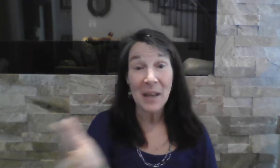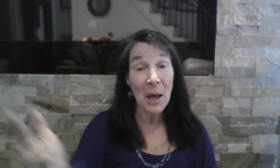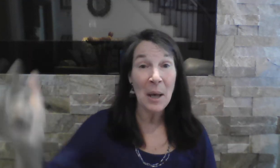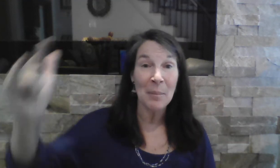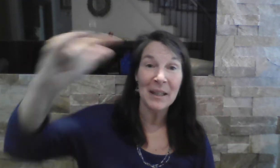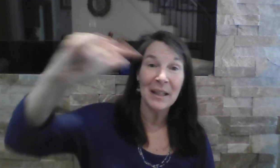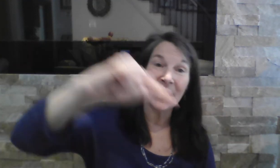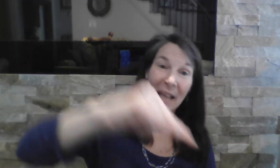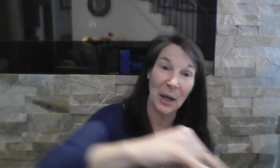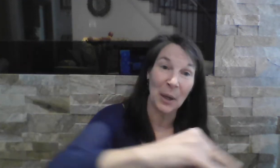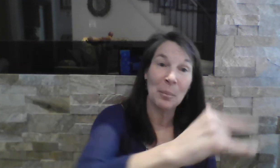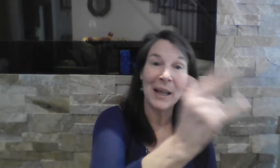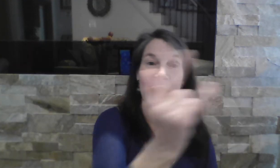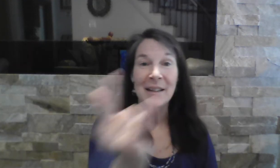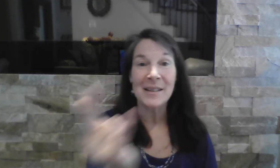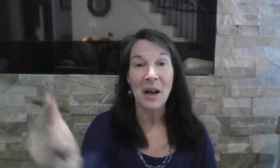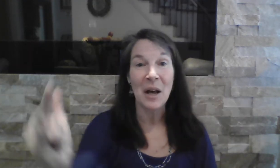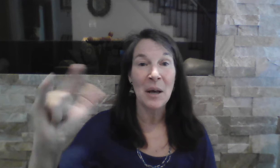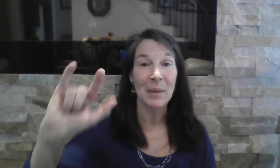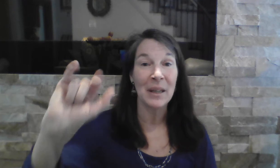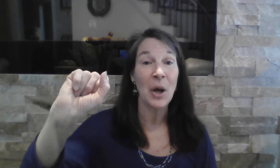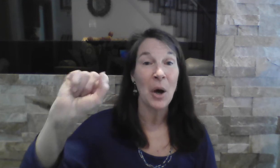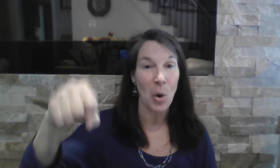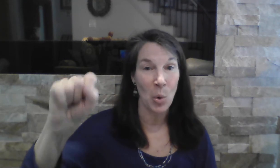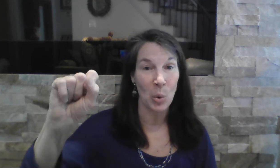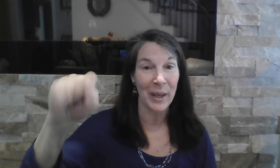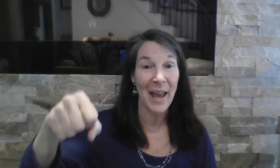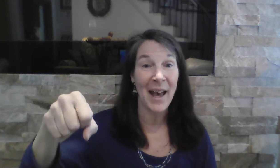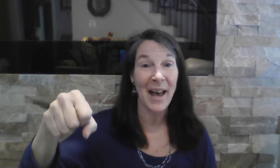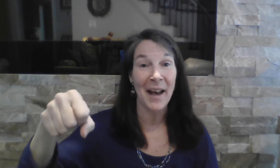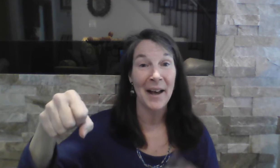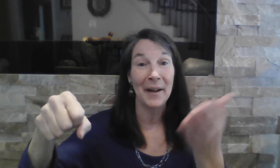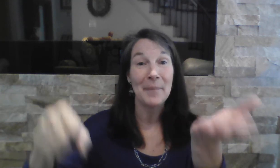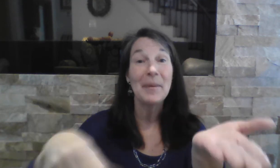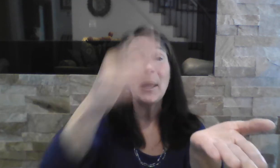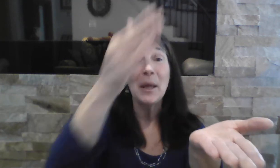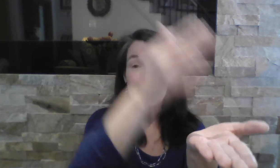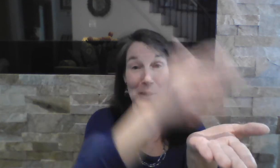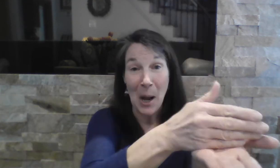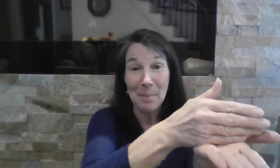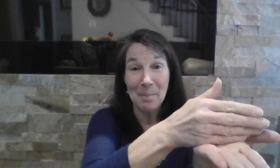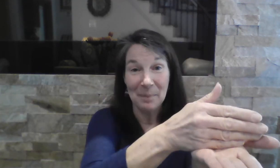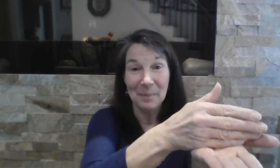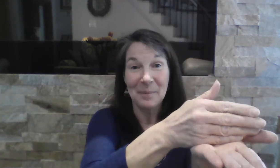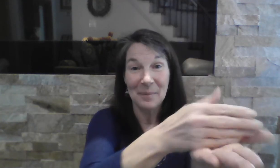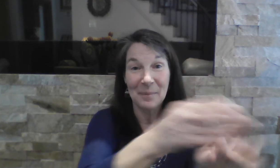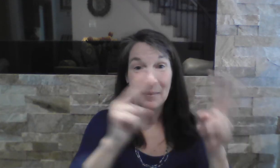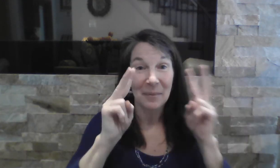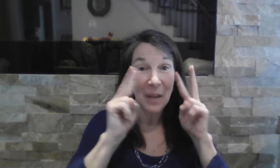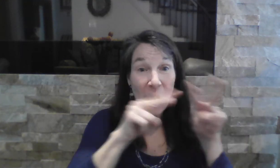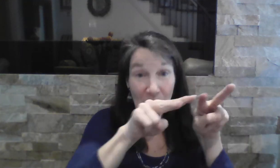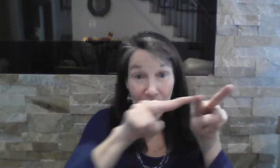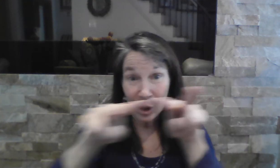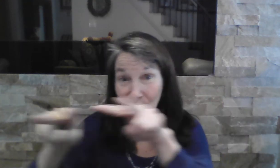coming the airplane is coming oh yeah stop look